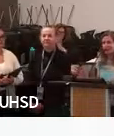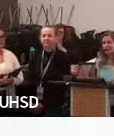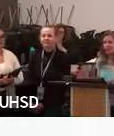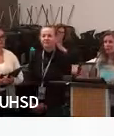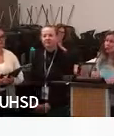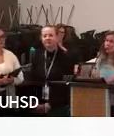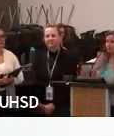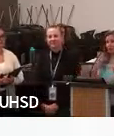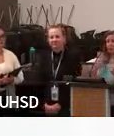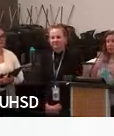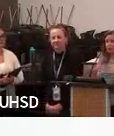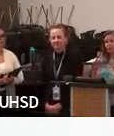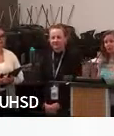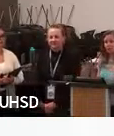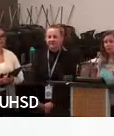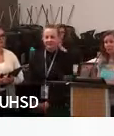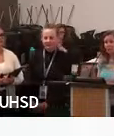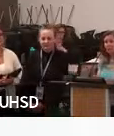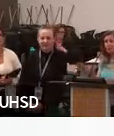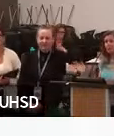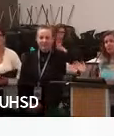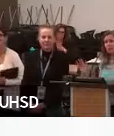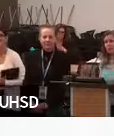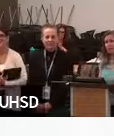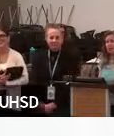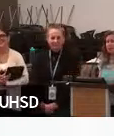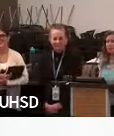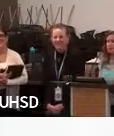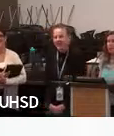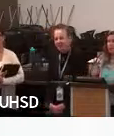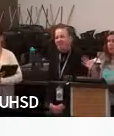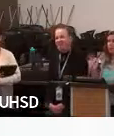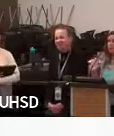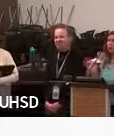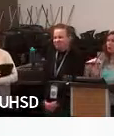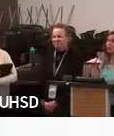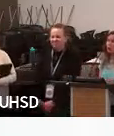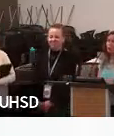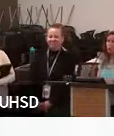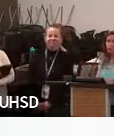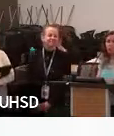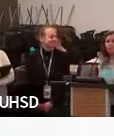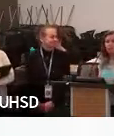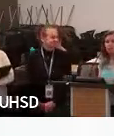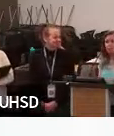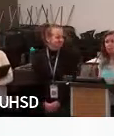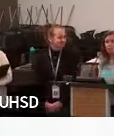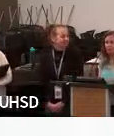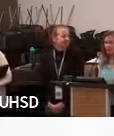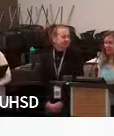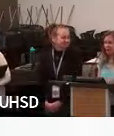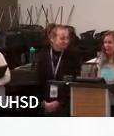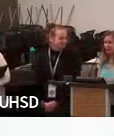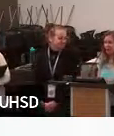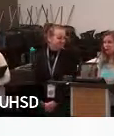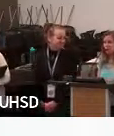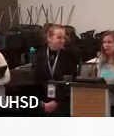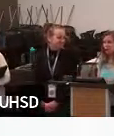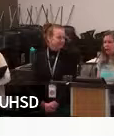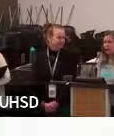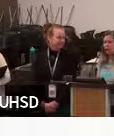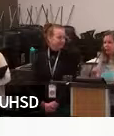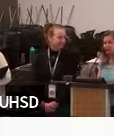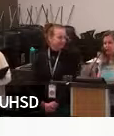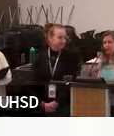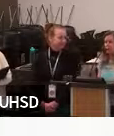also get suspended. We prefer that they never got suspended and only came to us. So we see all the students across the district